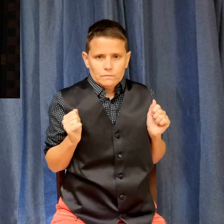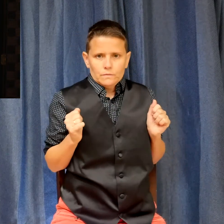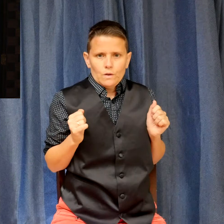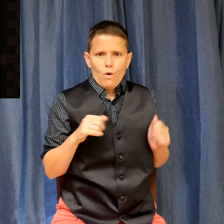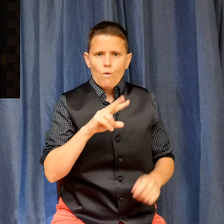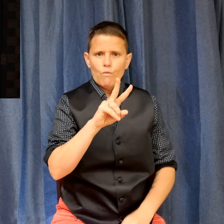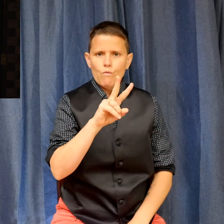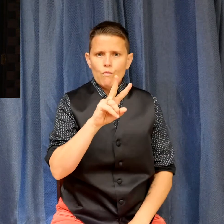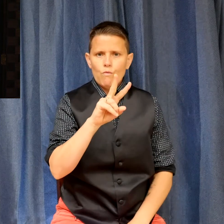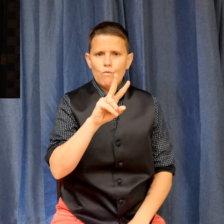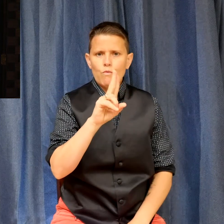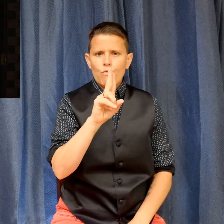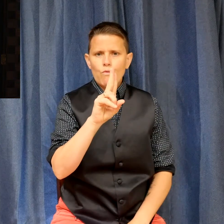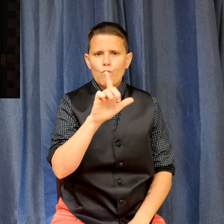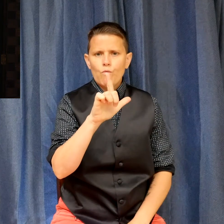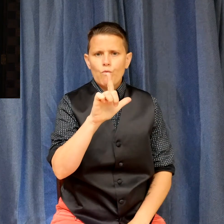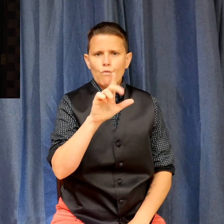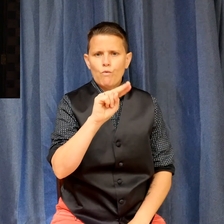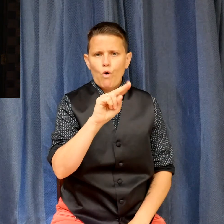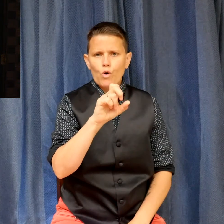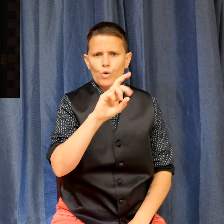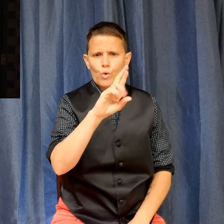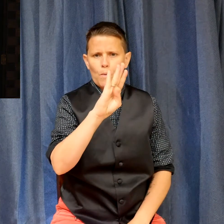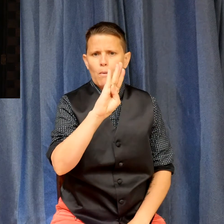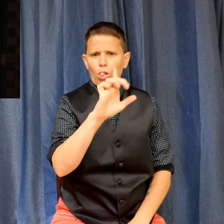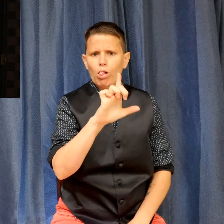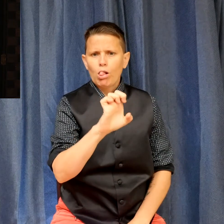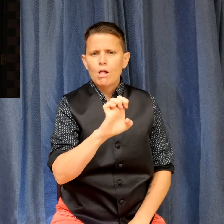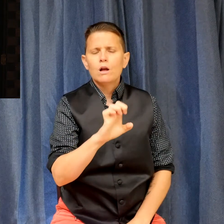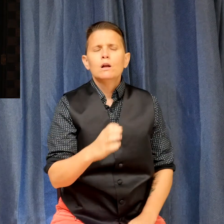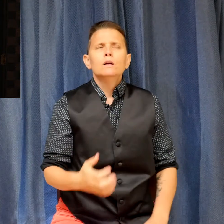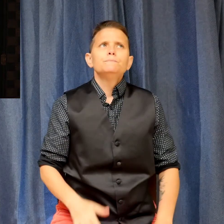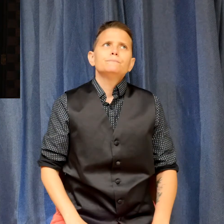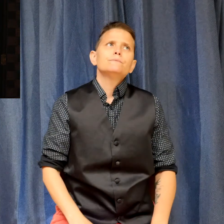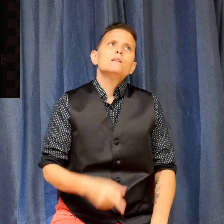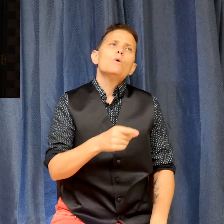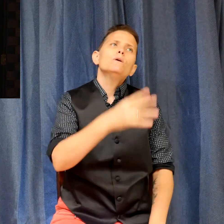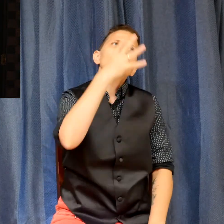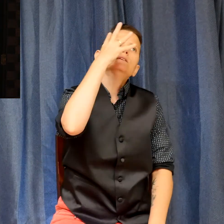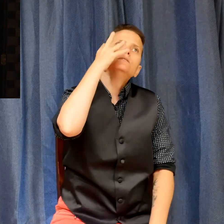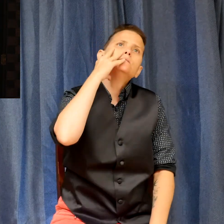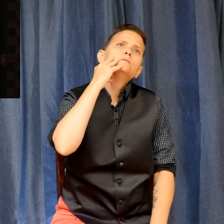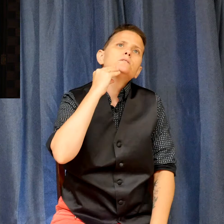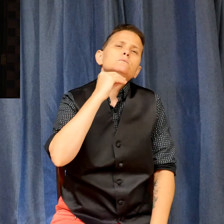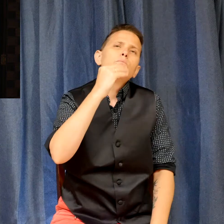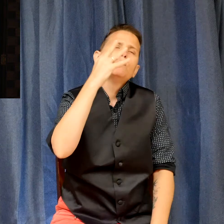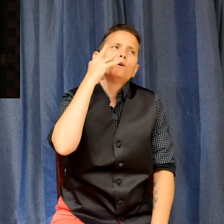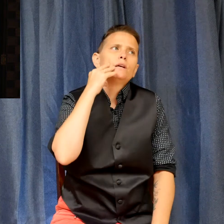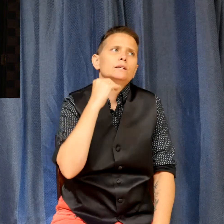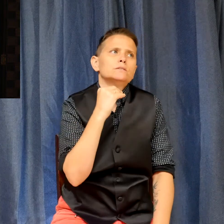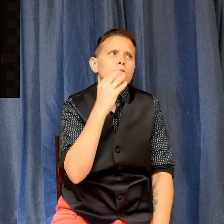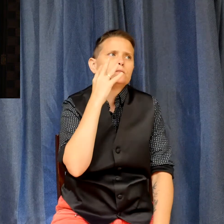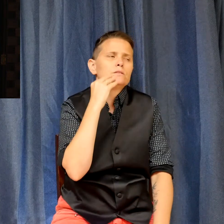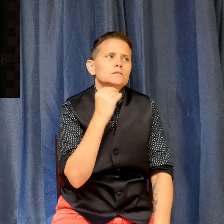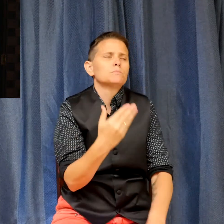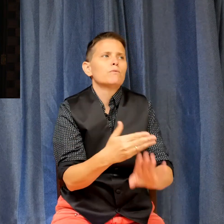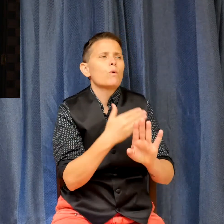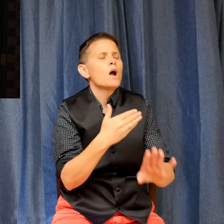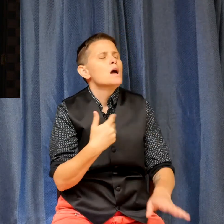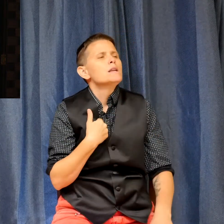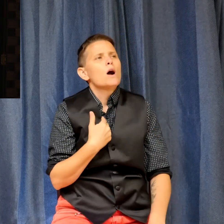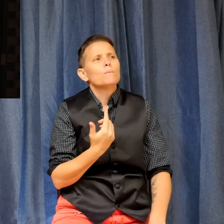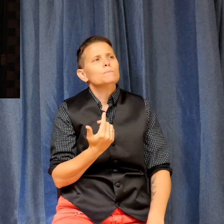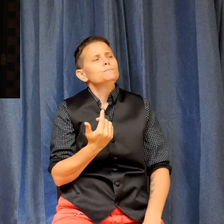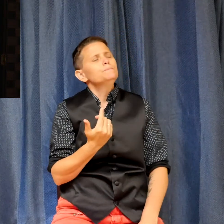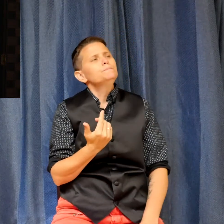before. I don't want to put any pressure on anybody, but the world is watching us. Yeah. And we're not looking